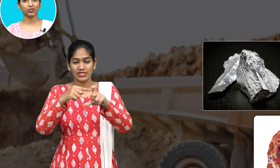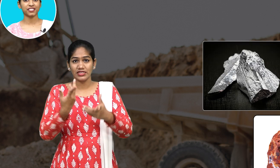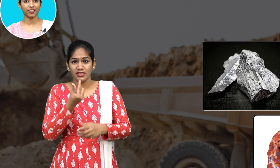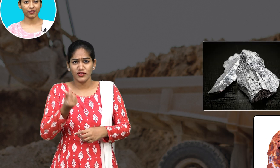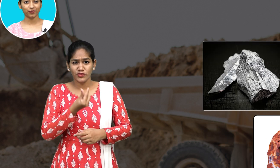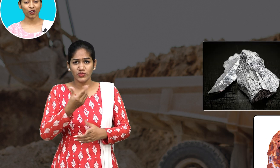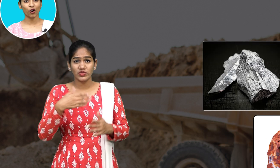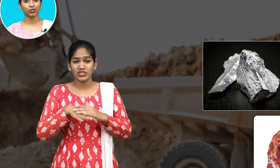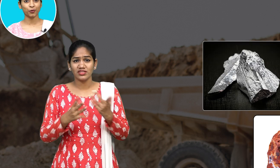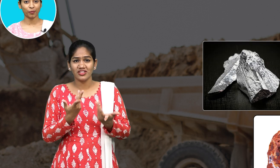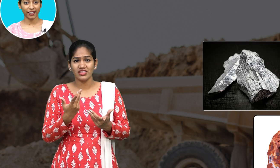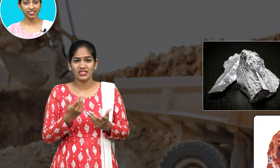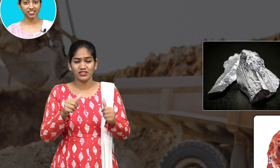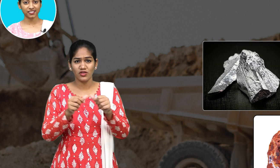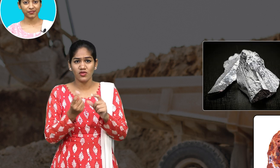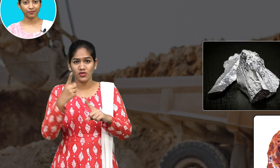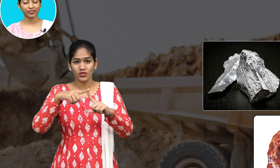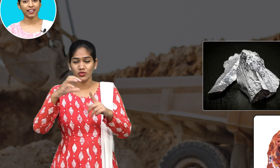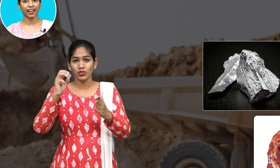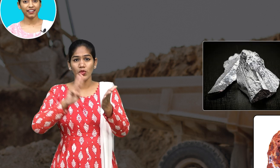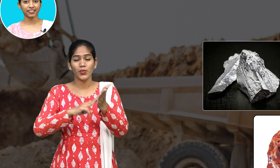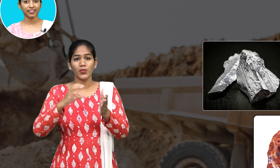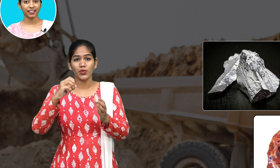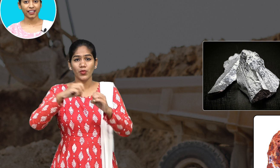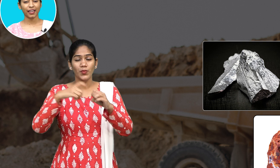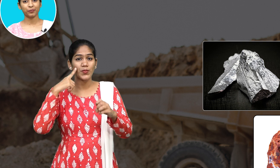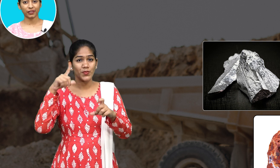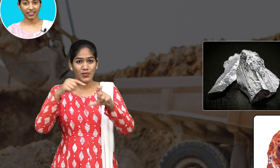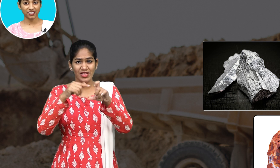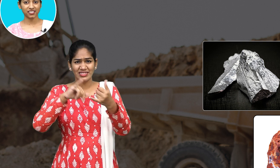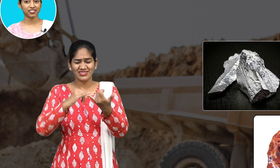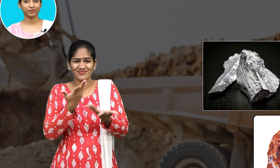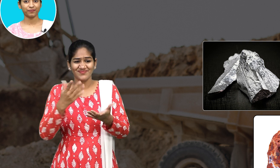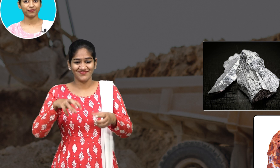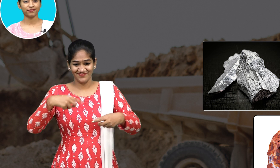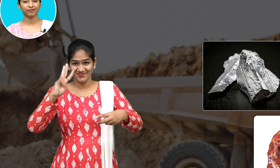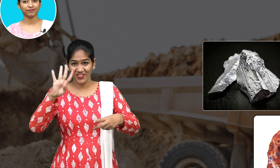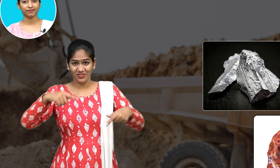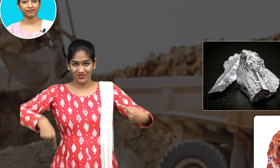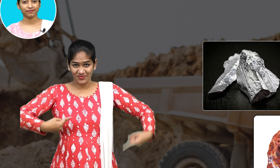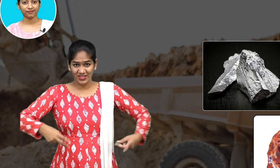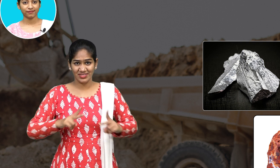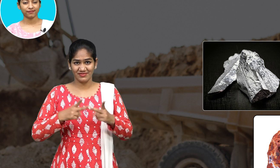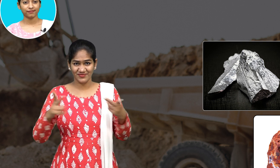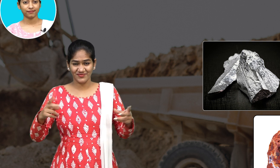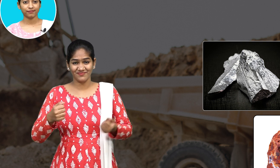is used in automobiles and airplanes.